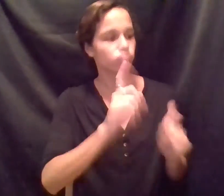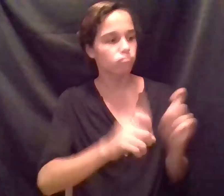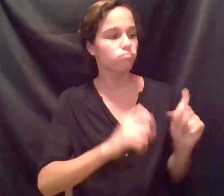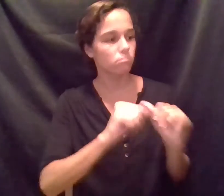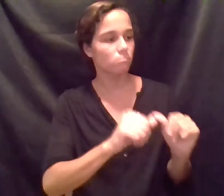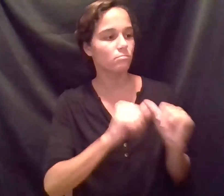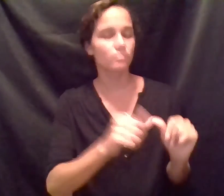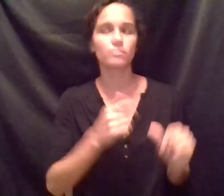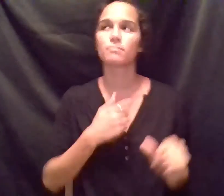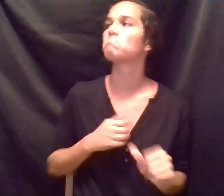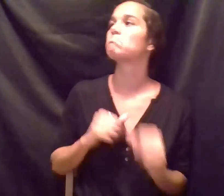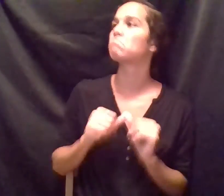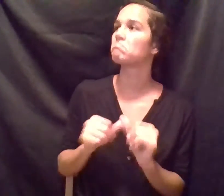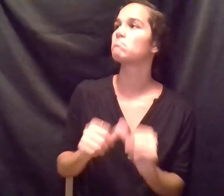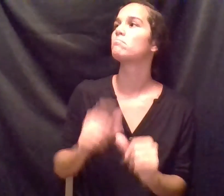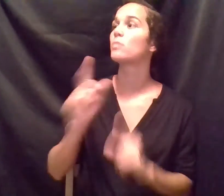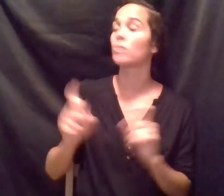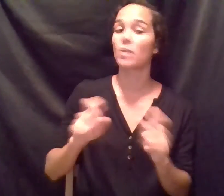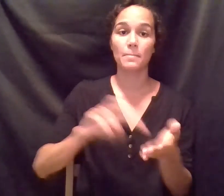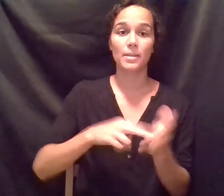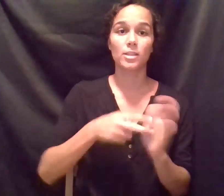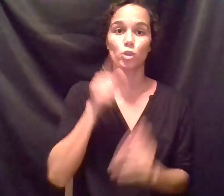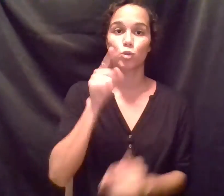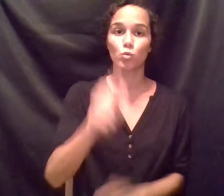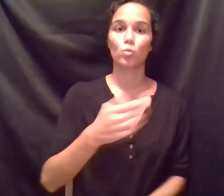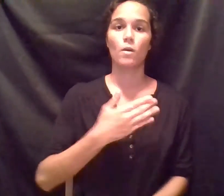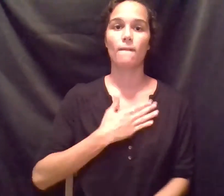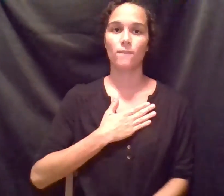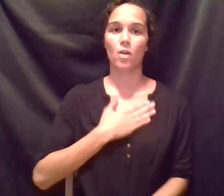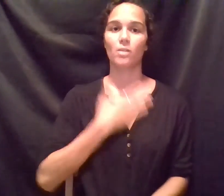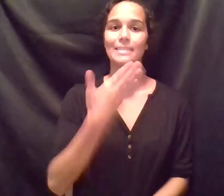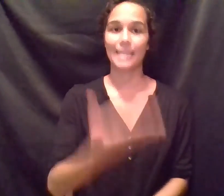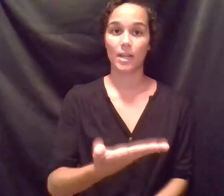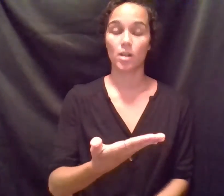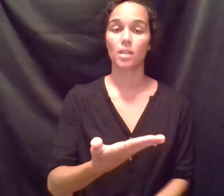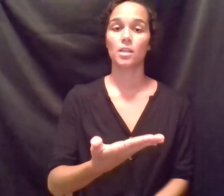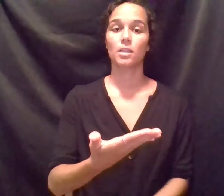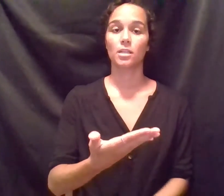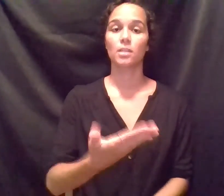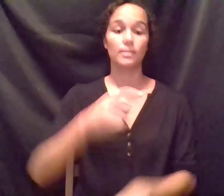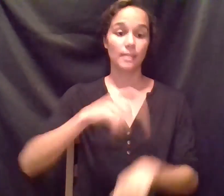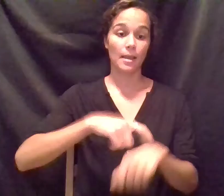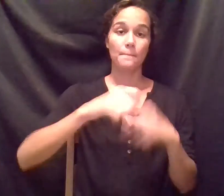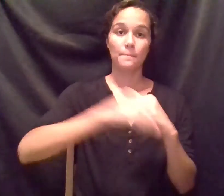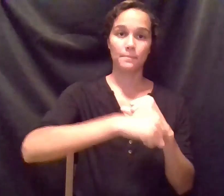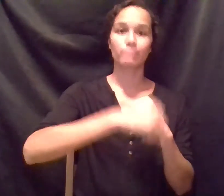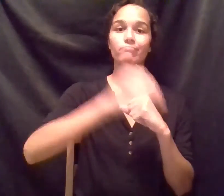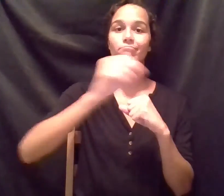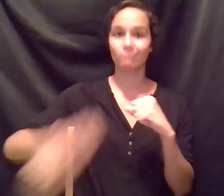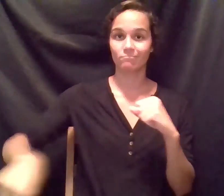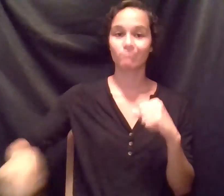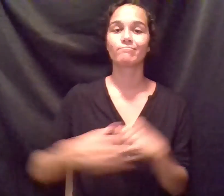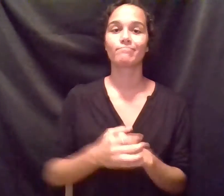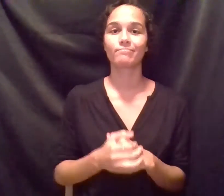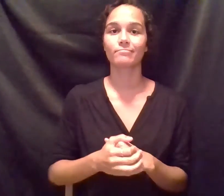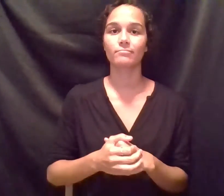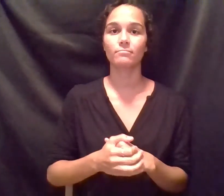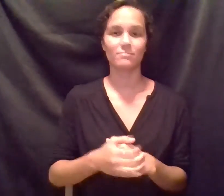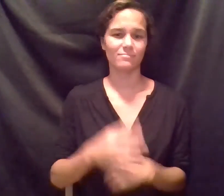voluntarily extending that time. That you can do that. You're consenting. That is also constitutional, and you can't